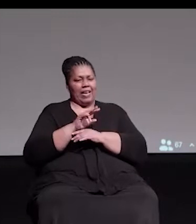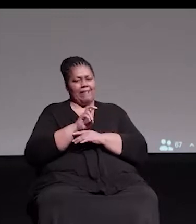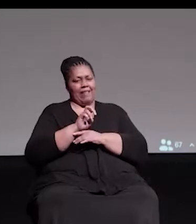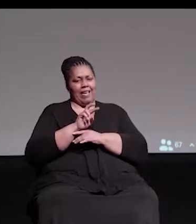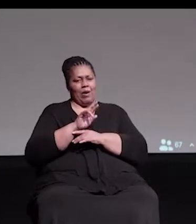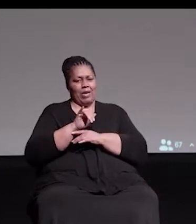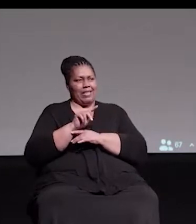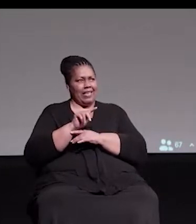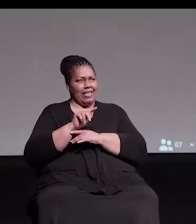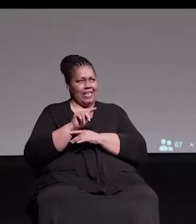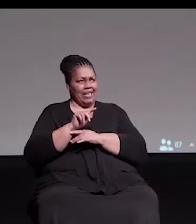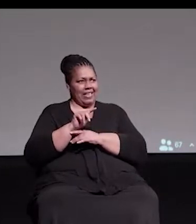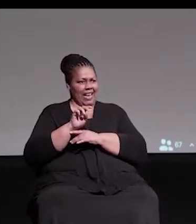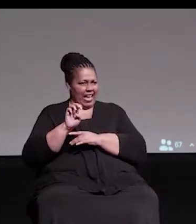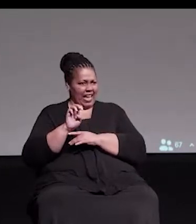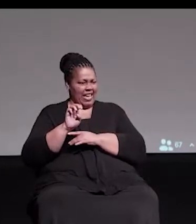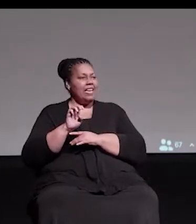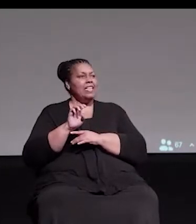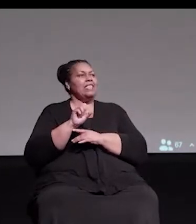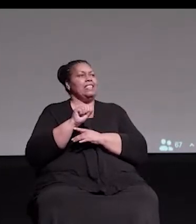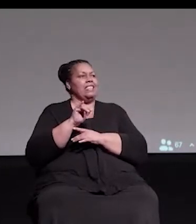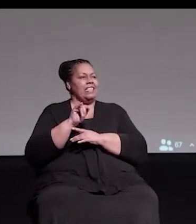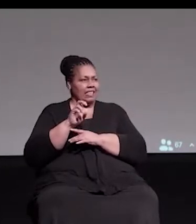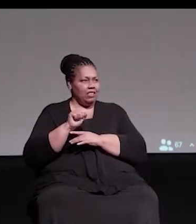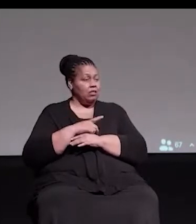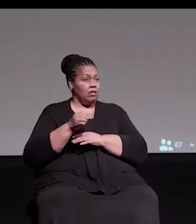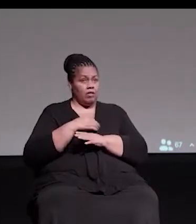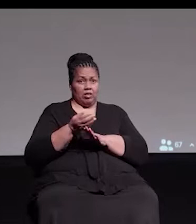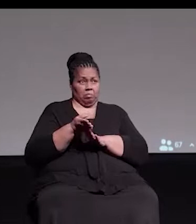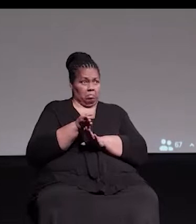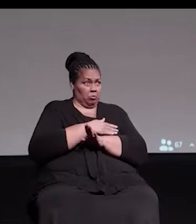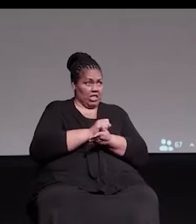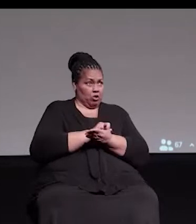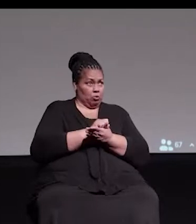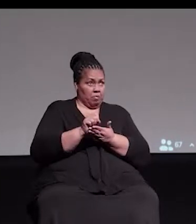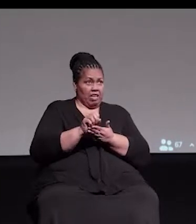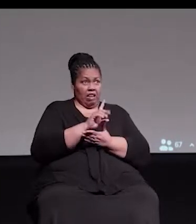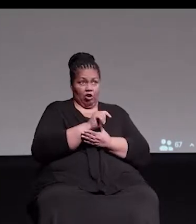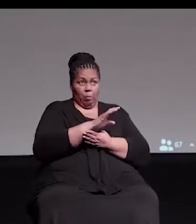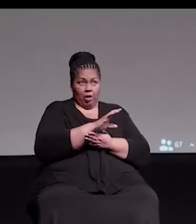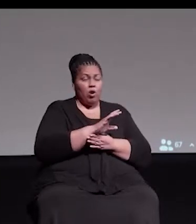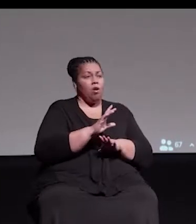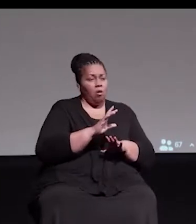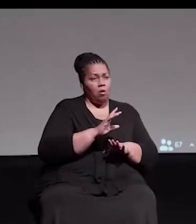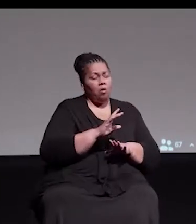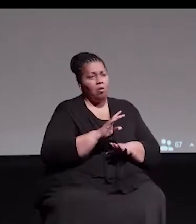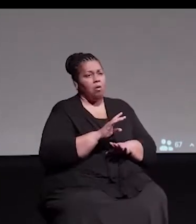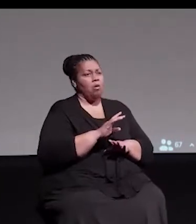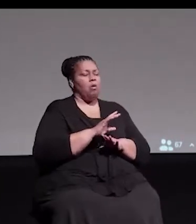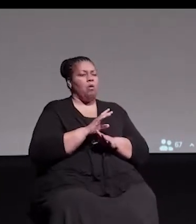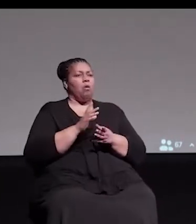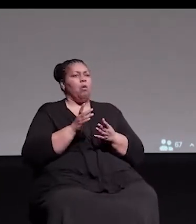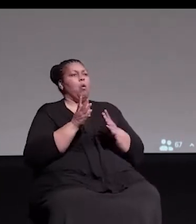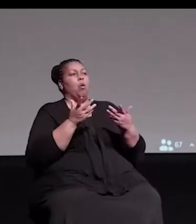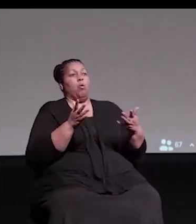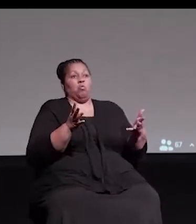scenes. I think that if you're working on a scripted documentary that, and you know, it's been